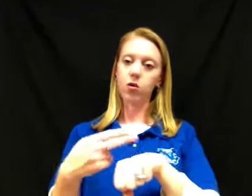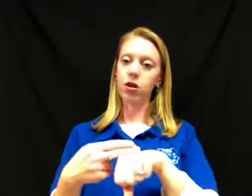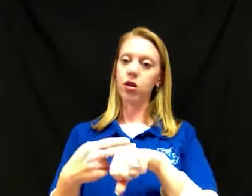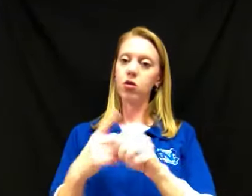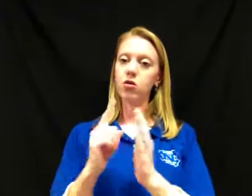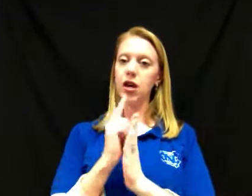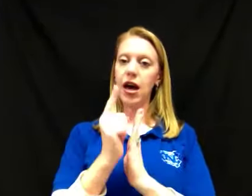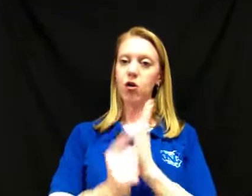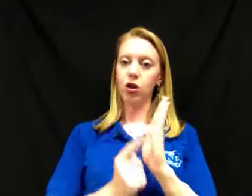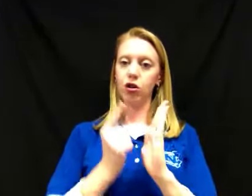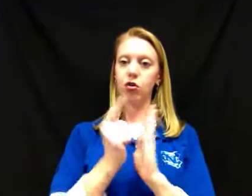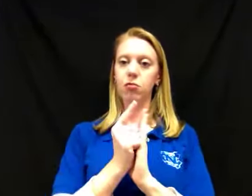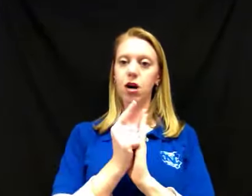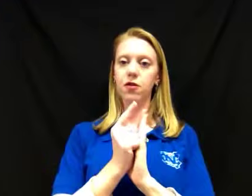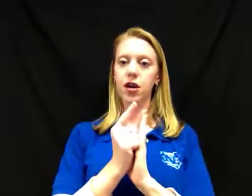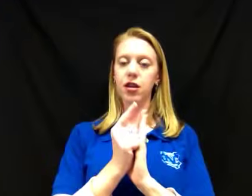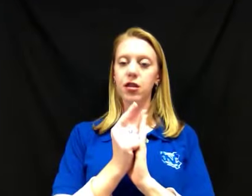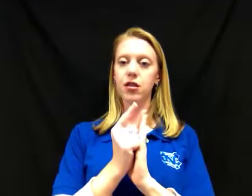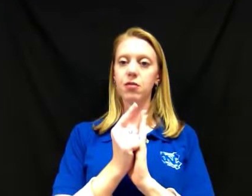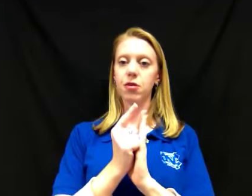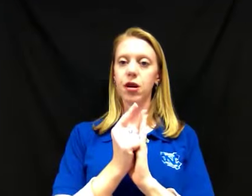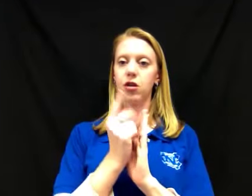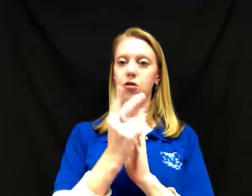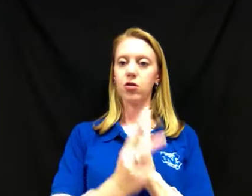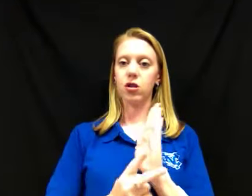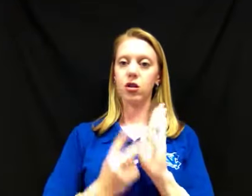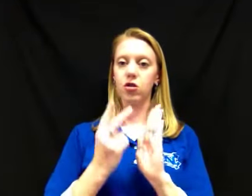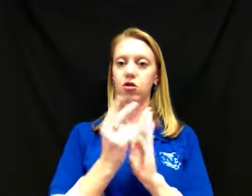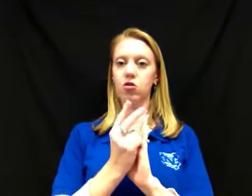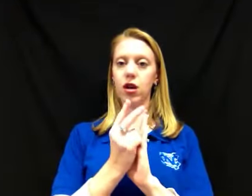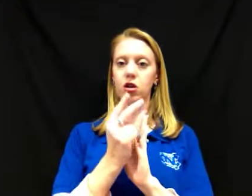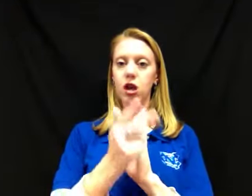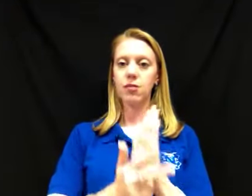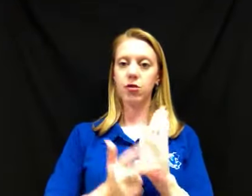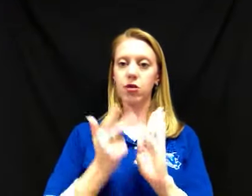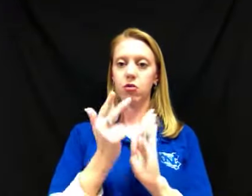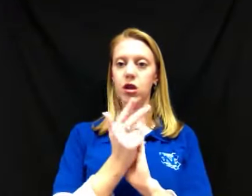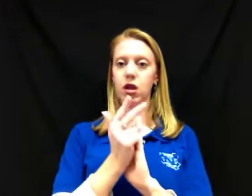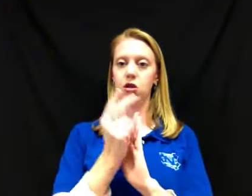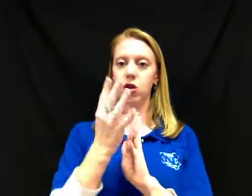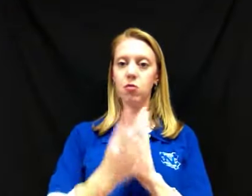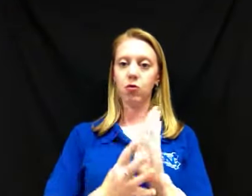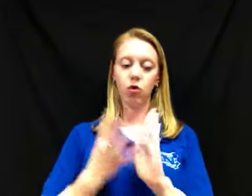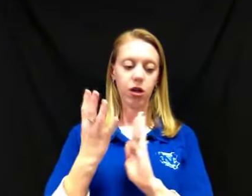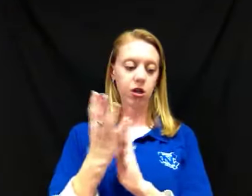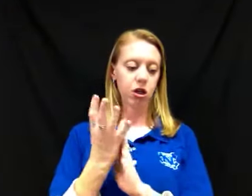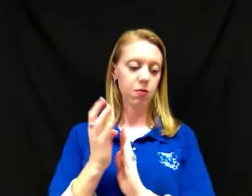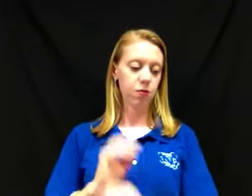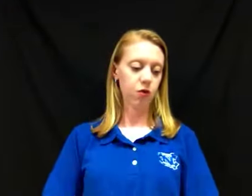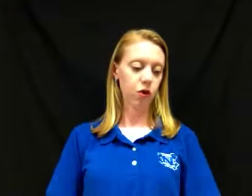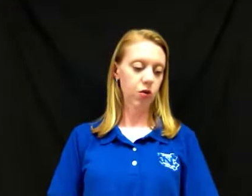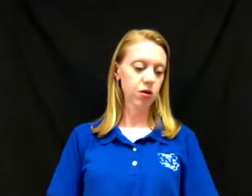we're going to use. Hour, you can modify this by using a 2-hand shape, a 3-hand shape, 4-hand shape, 4 hours.